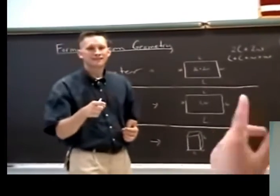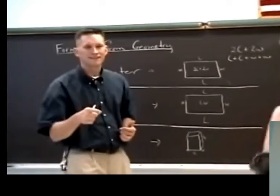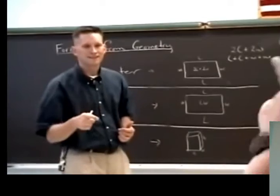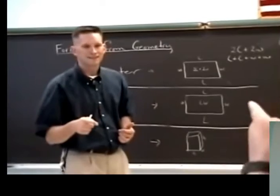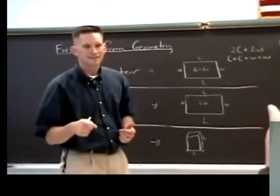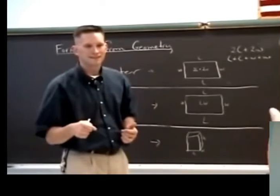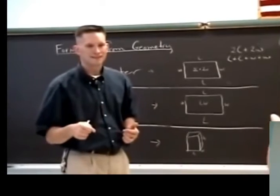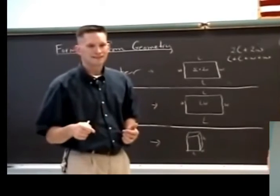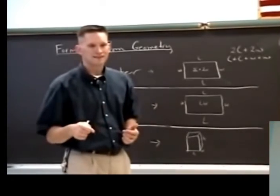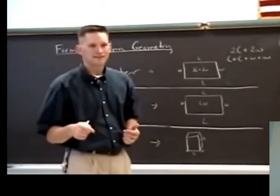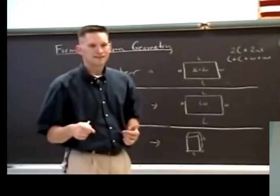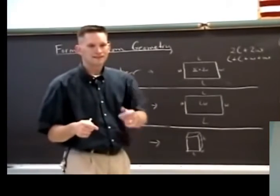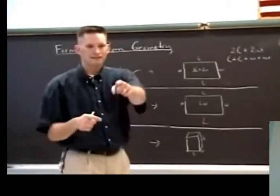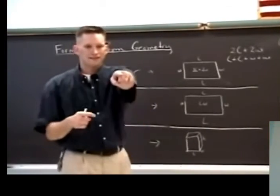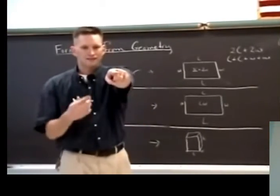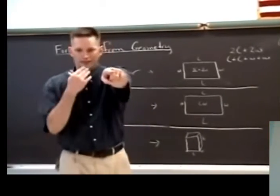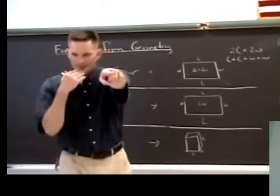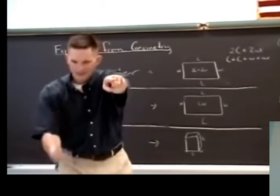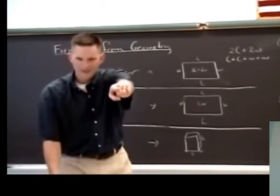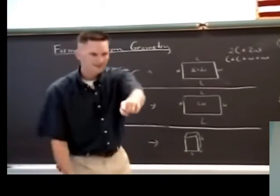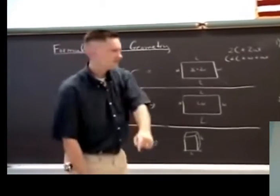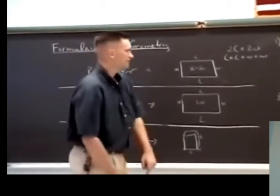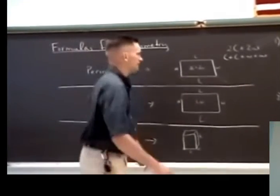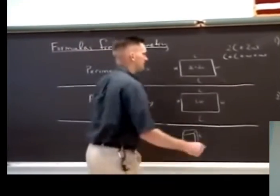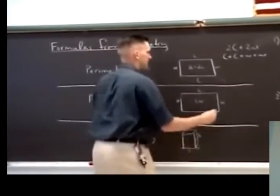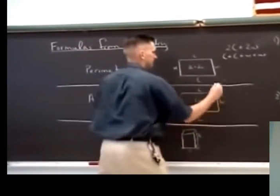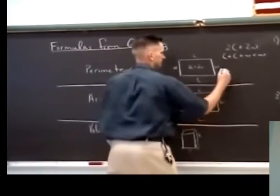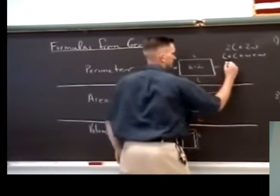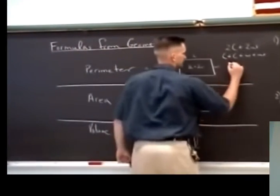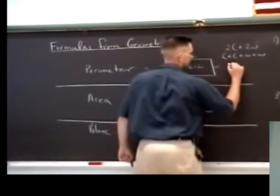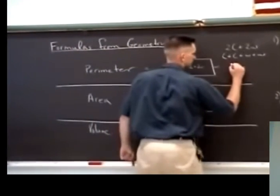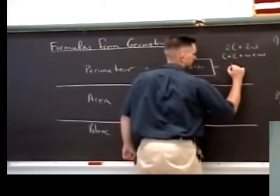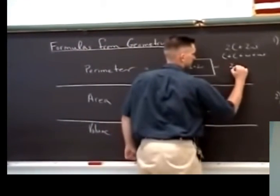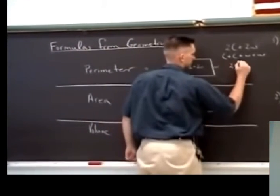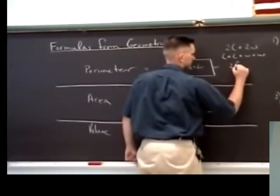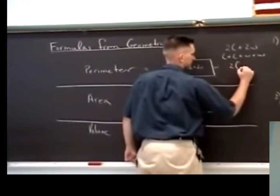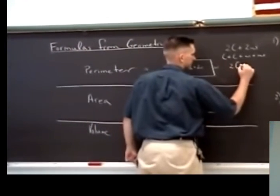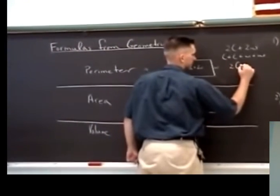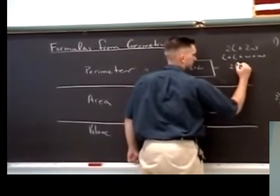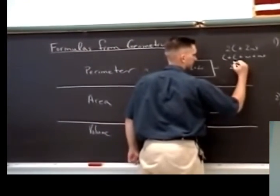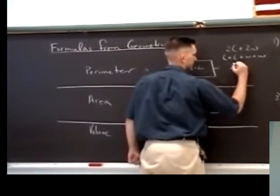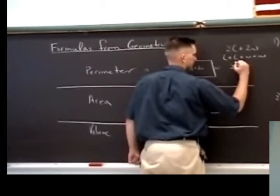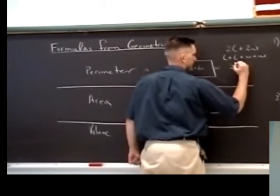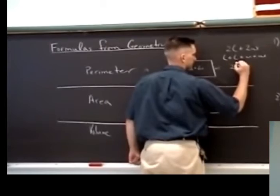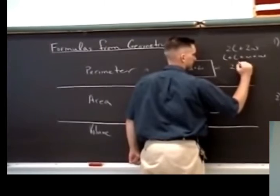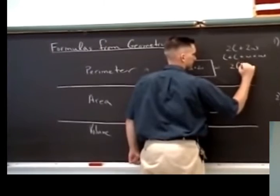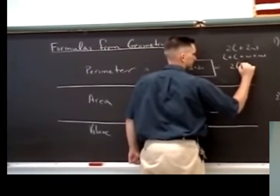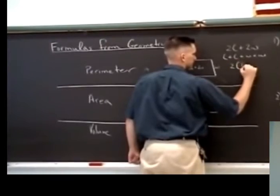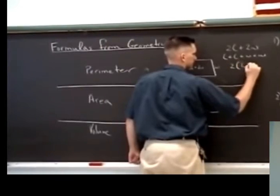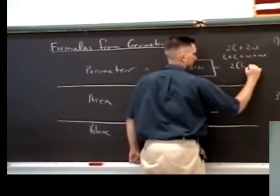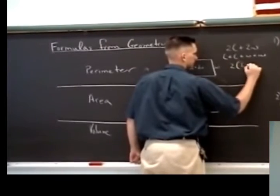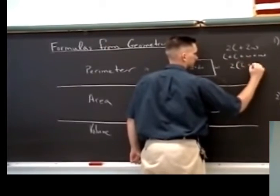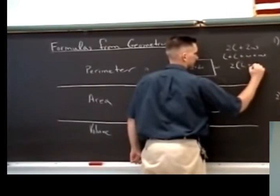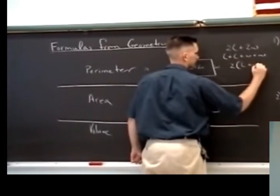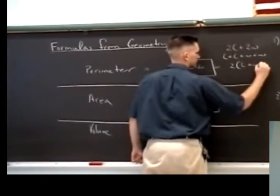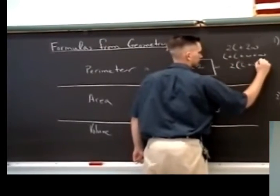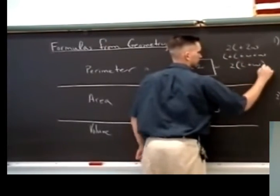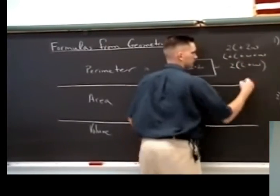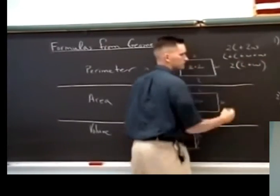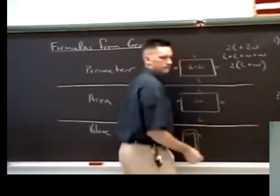There's one more way to find a perimeter. Thank you. That's